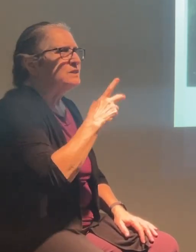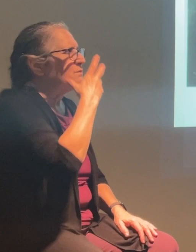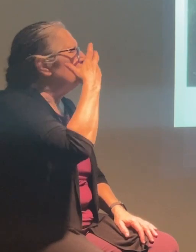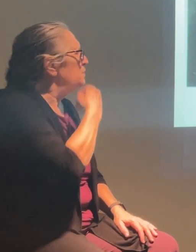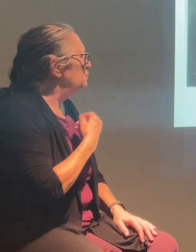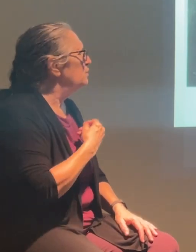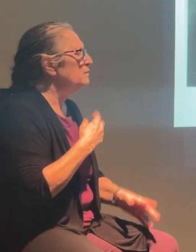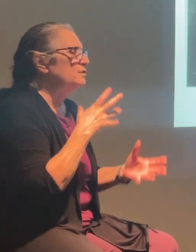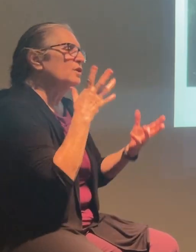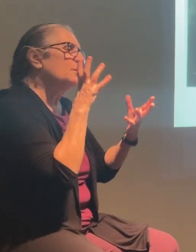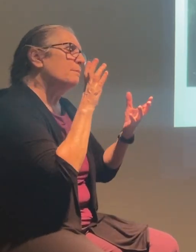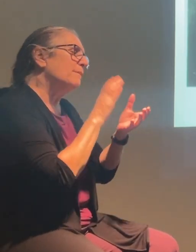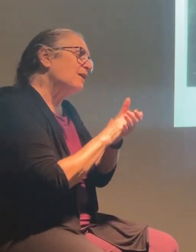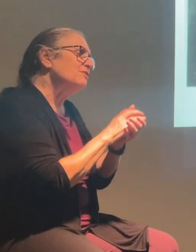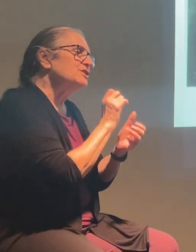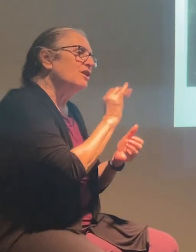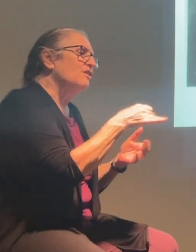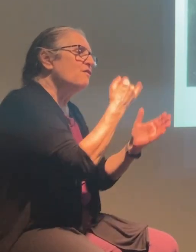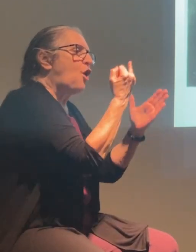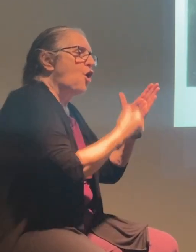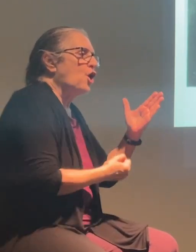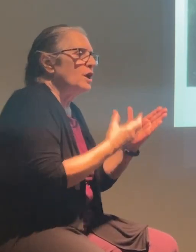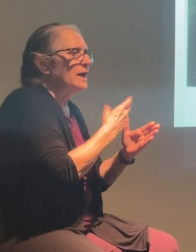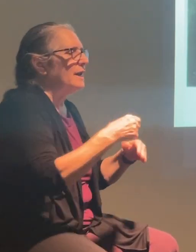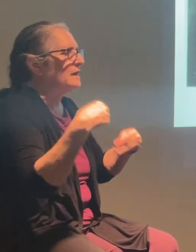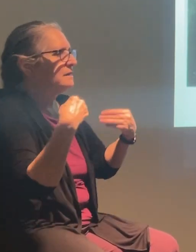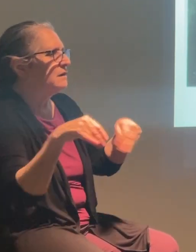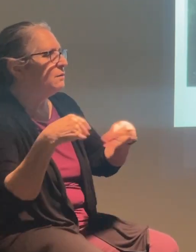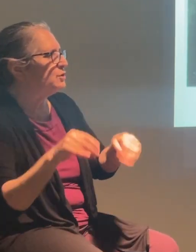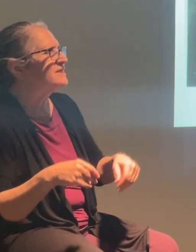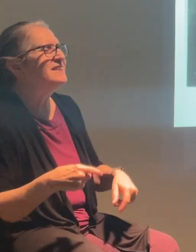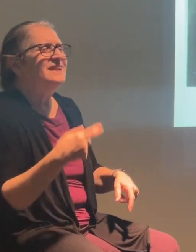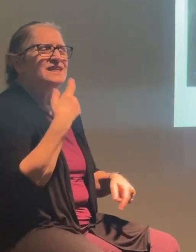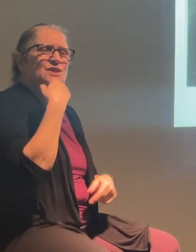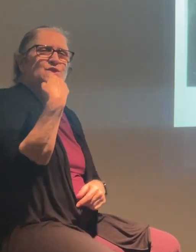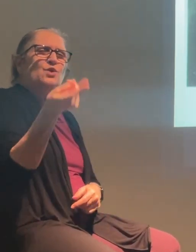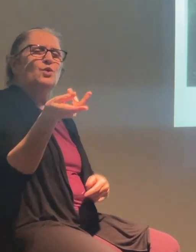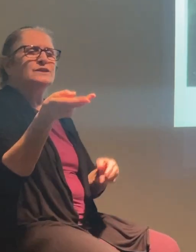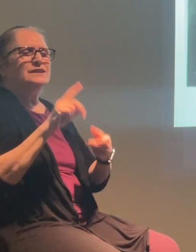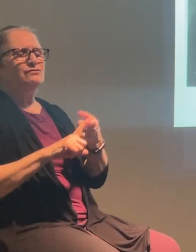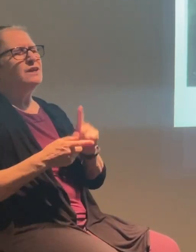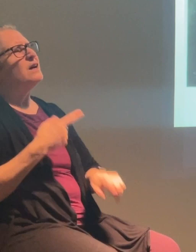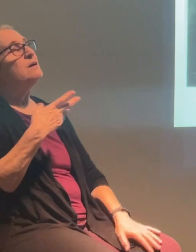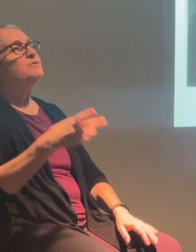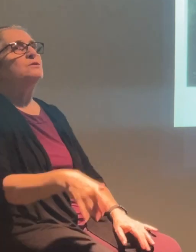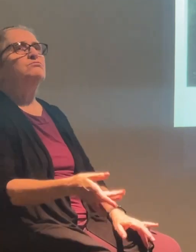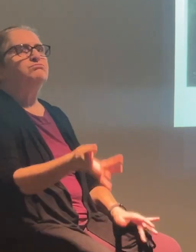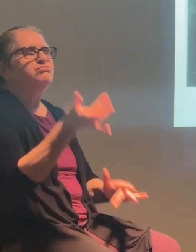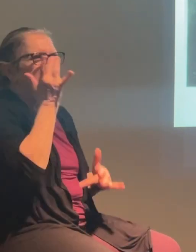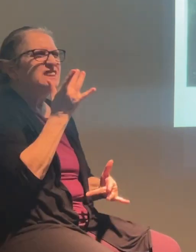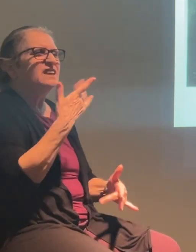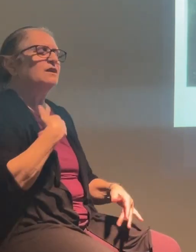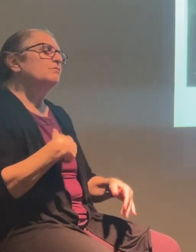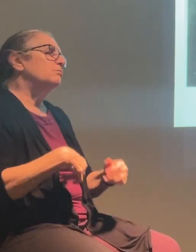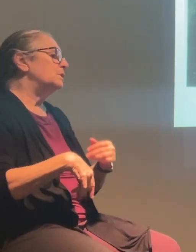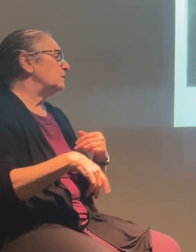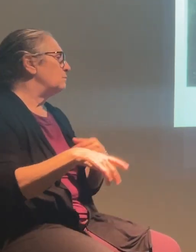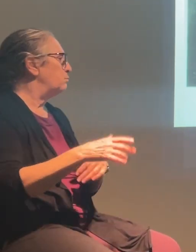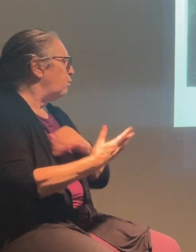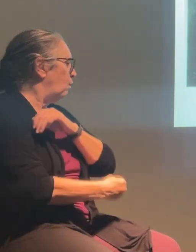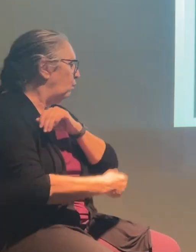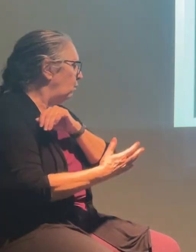commerce. He had complained to a friend, I'm sick of being poor, so he took the job and also did some advertising on the side.